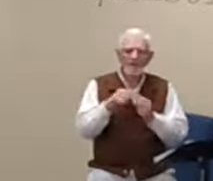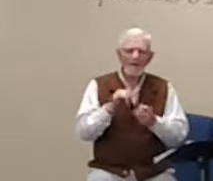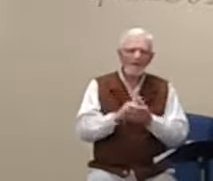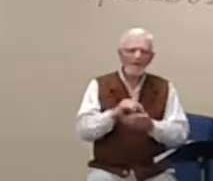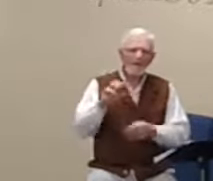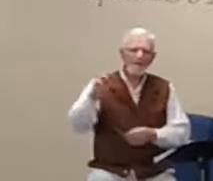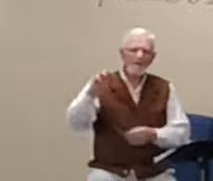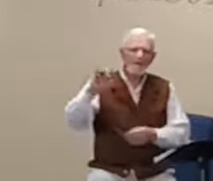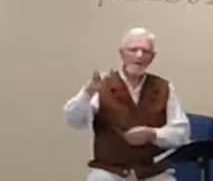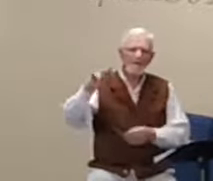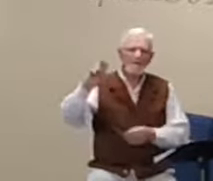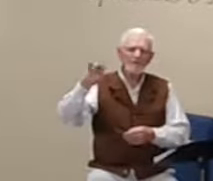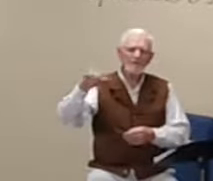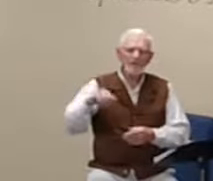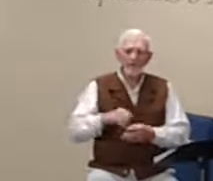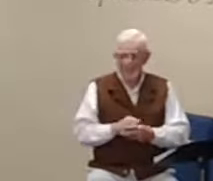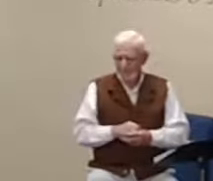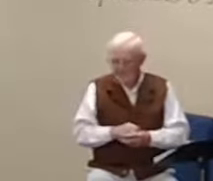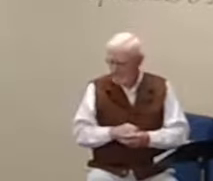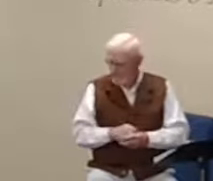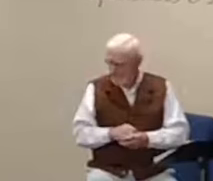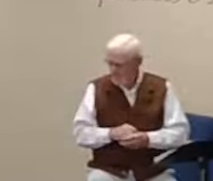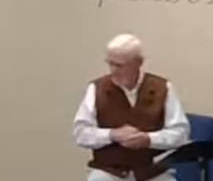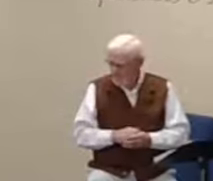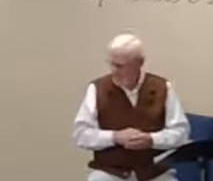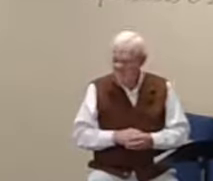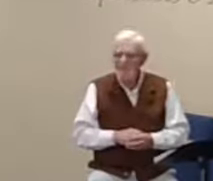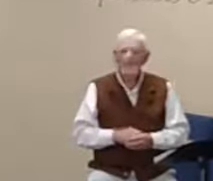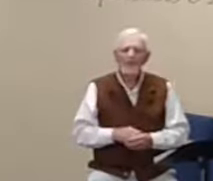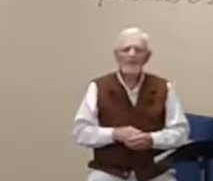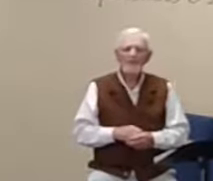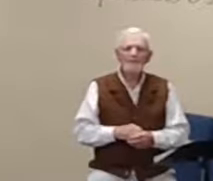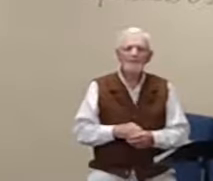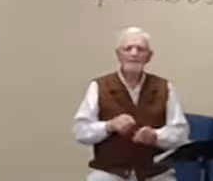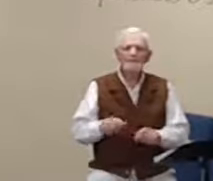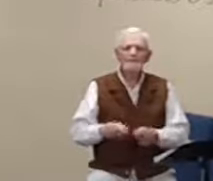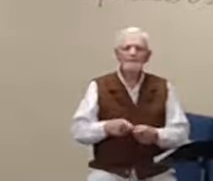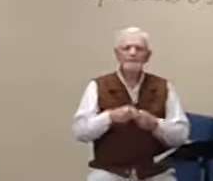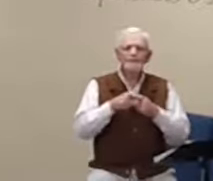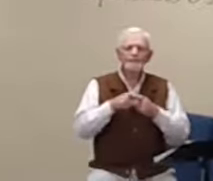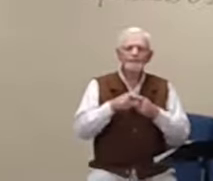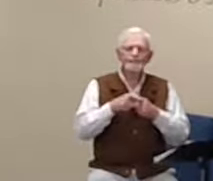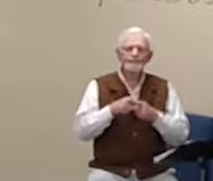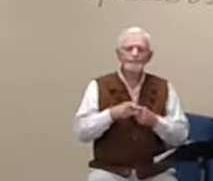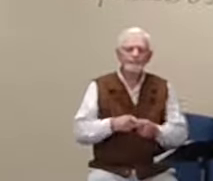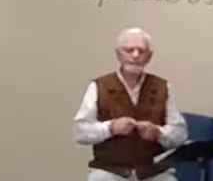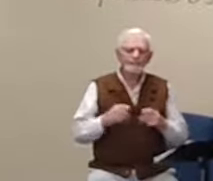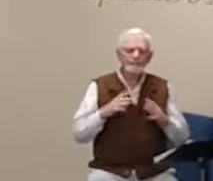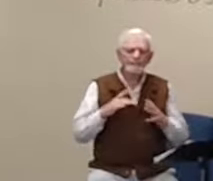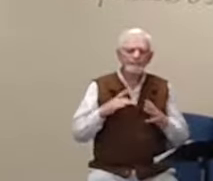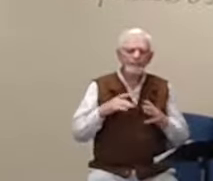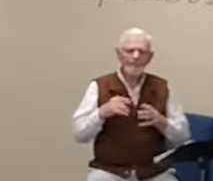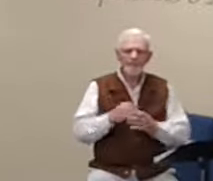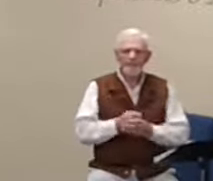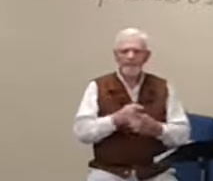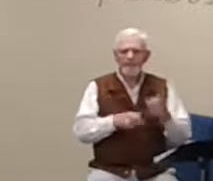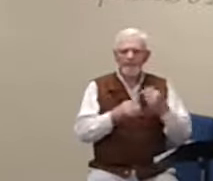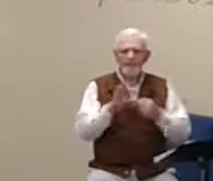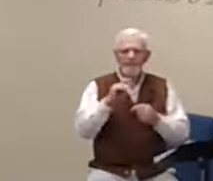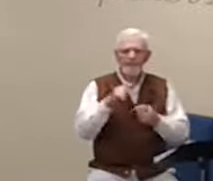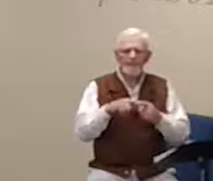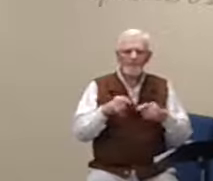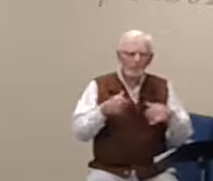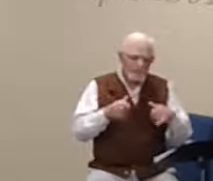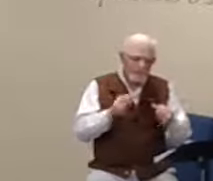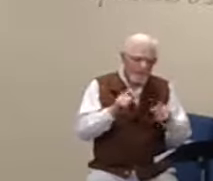for what is called deputation, kind of slash furlough. Coming back for furlough for me has always meant to try to do